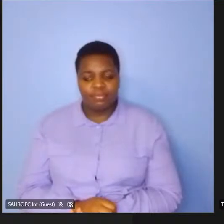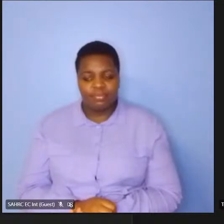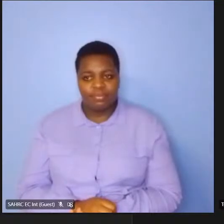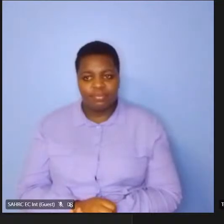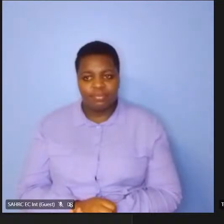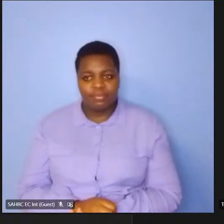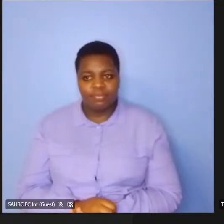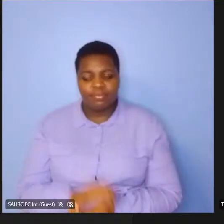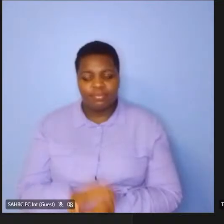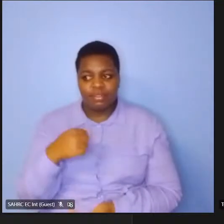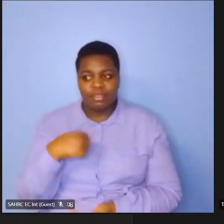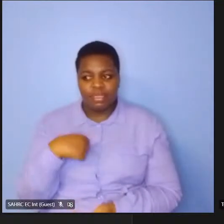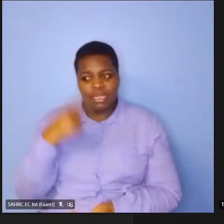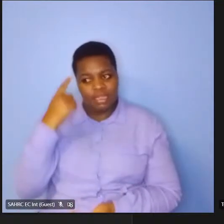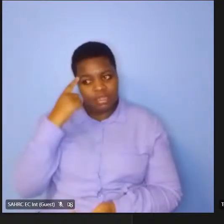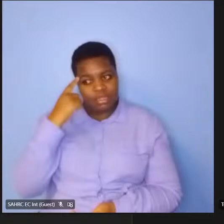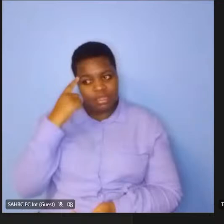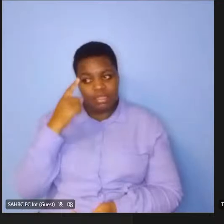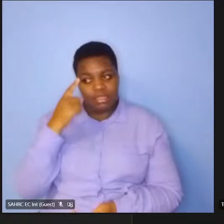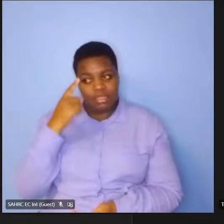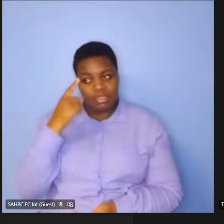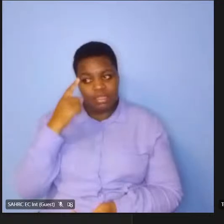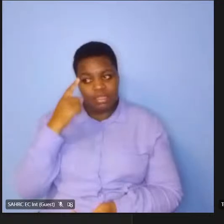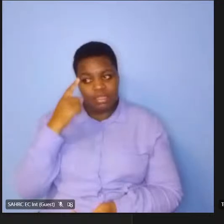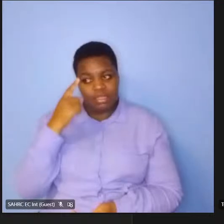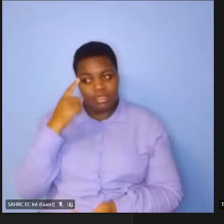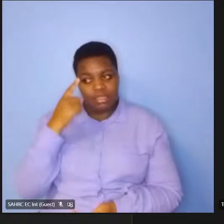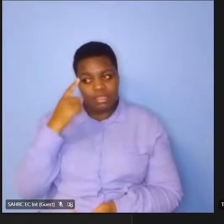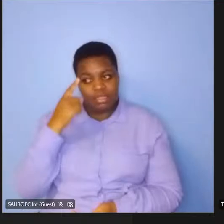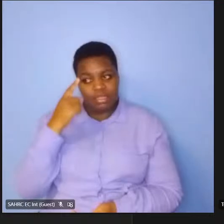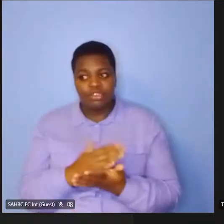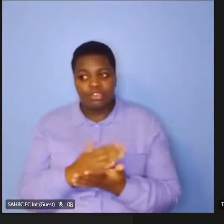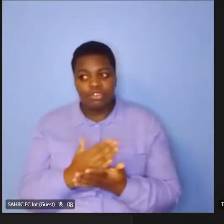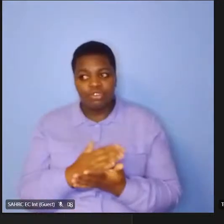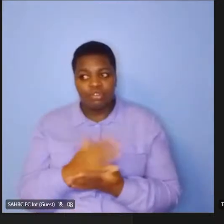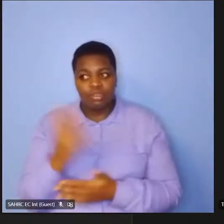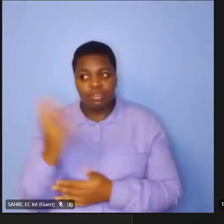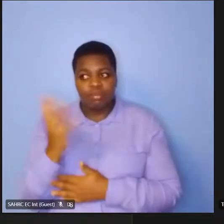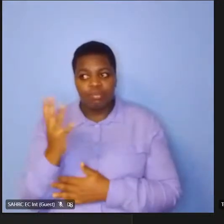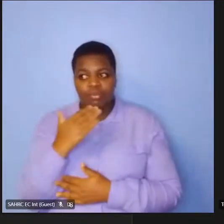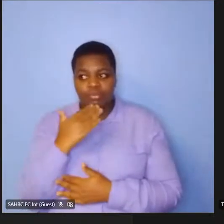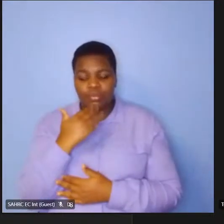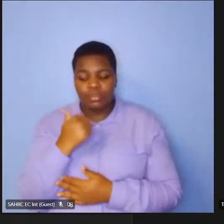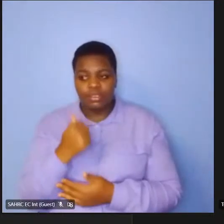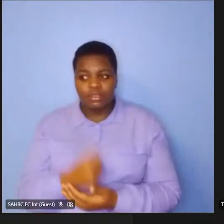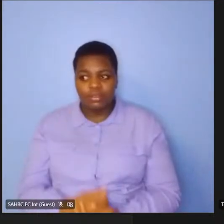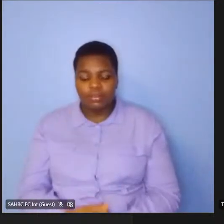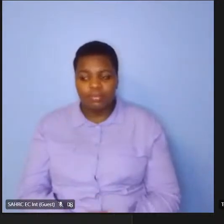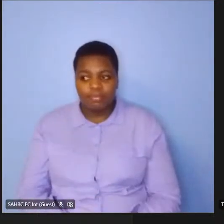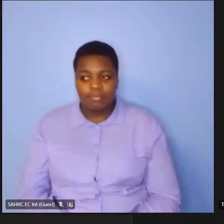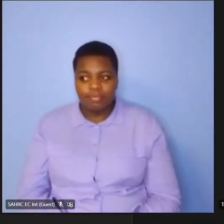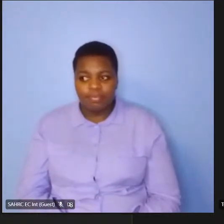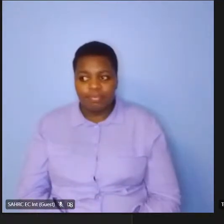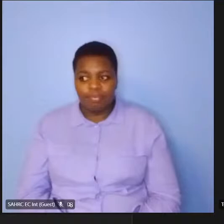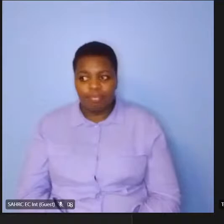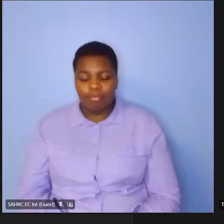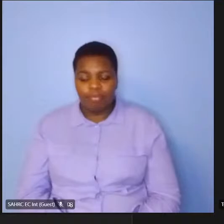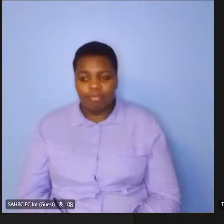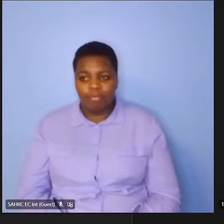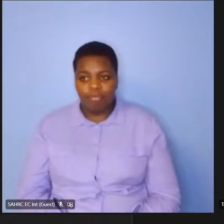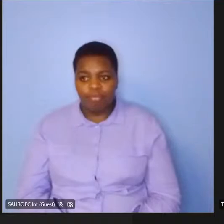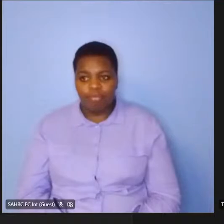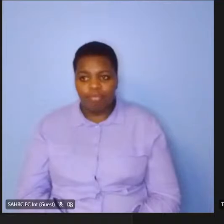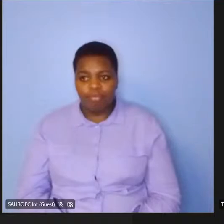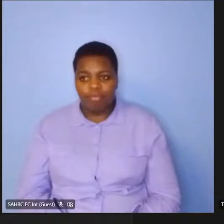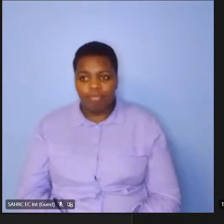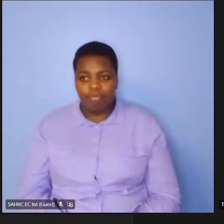I think whilst you're Dr. busy... Carter, can I be assisted with sharing a presentation, please? All right. Are you